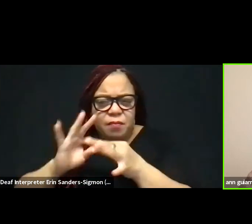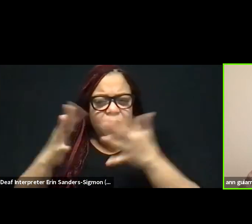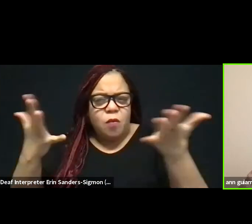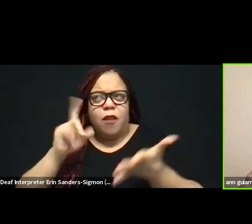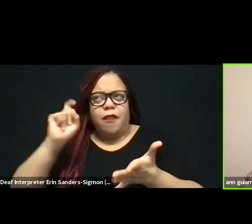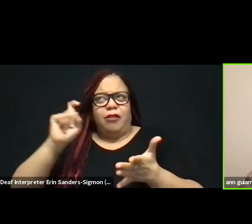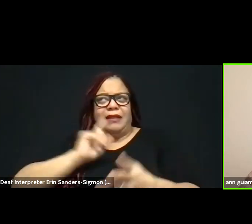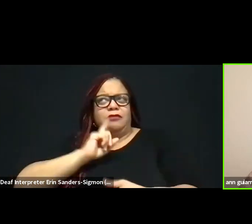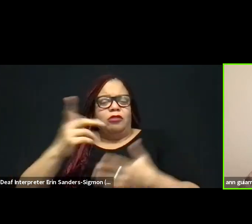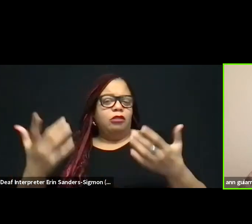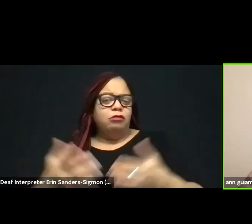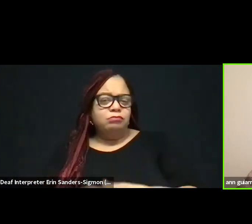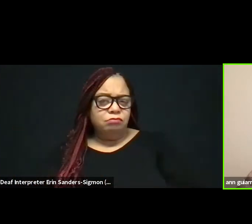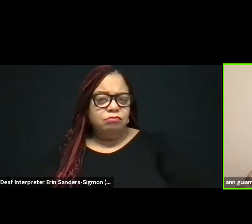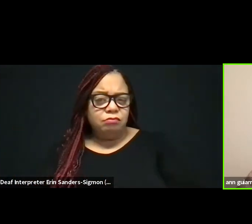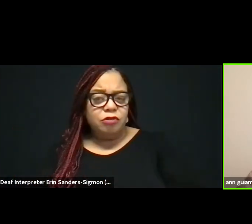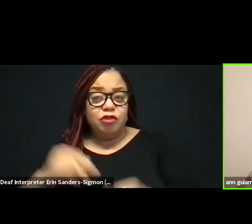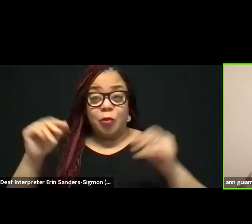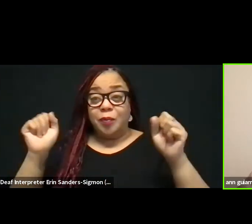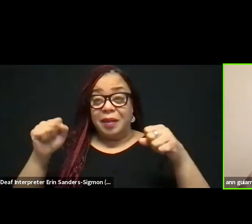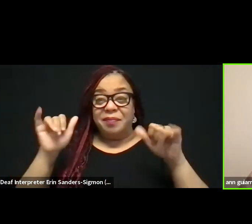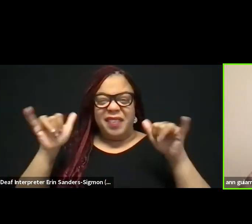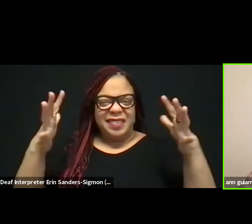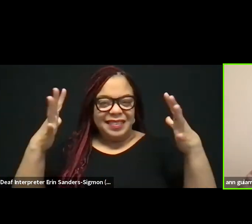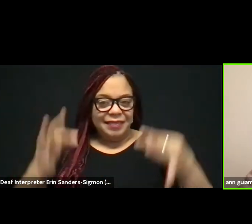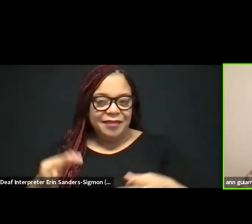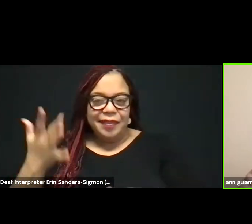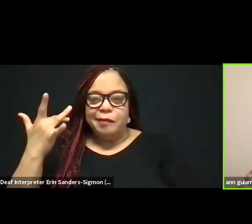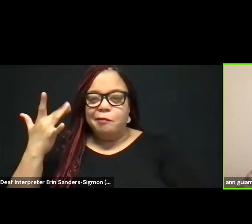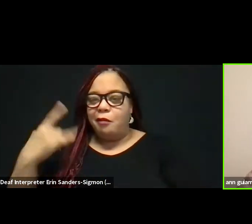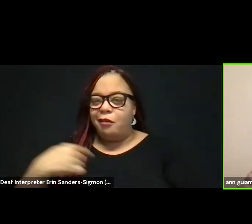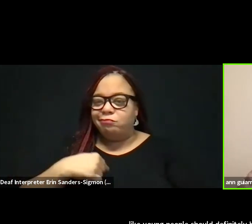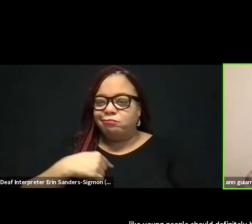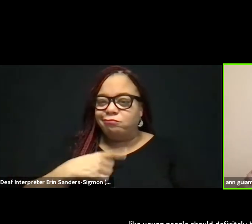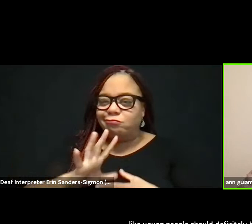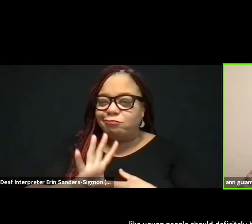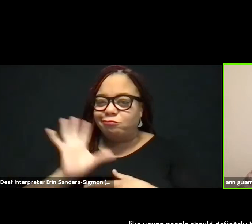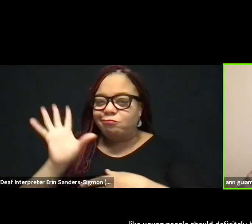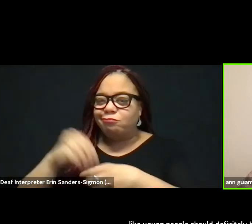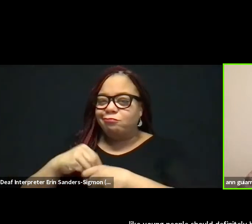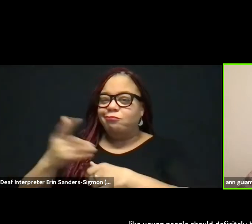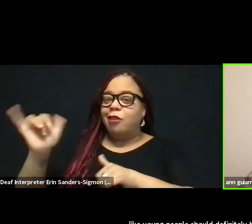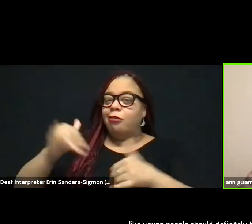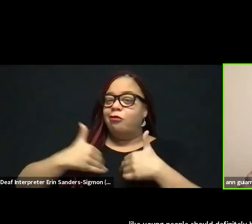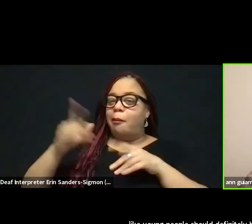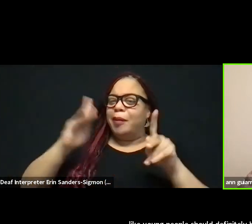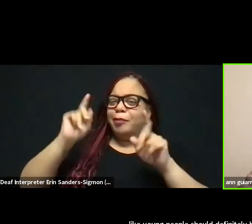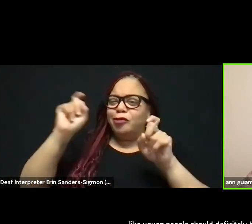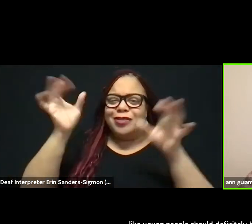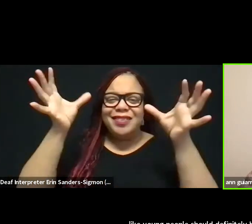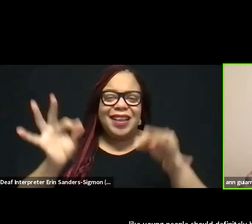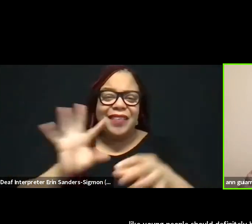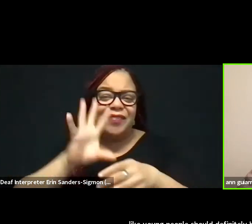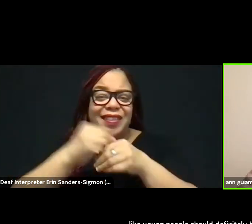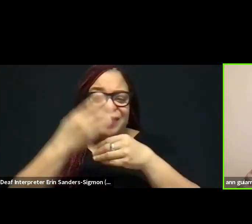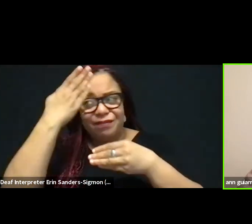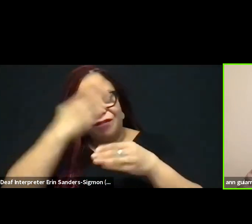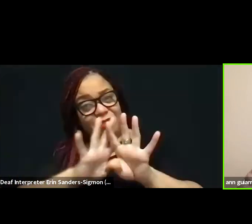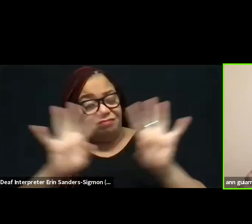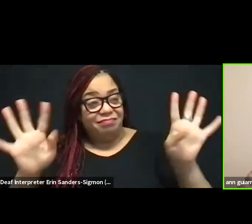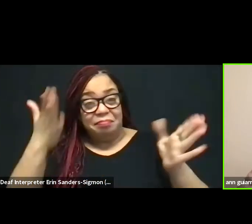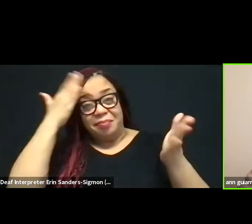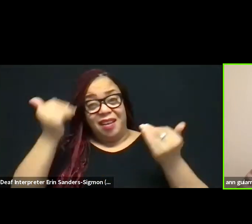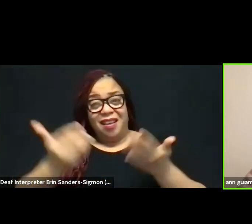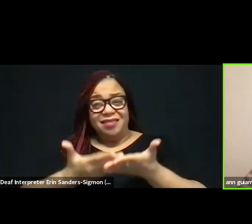be in the forefront, because they know what they want and they got all the tools within themselves. And yeah,